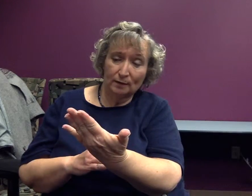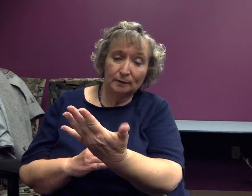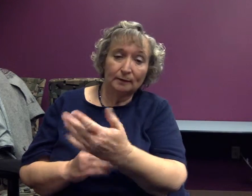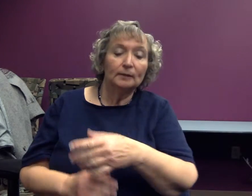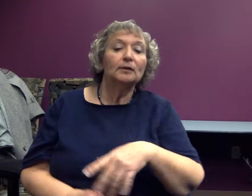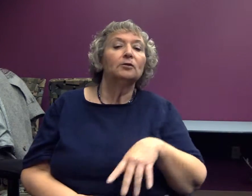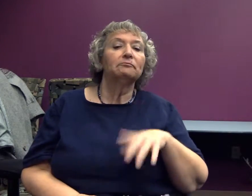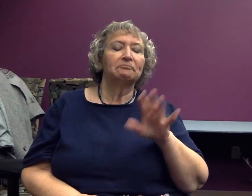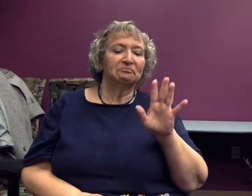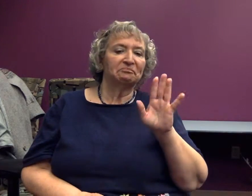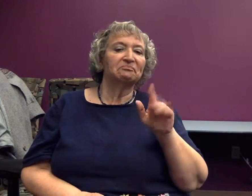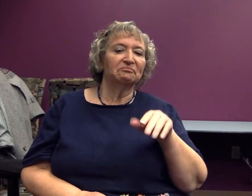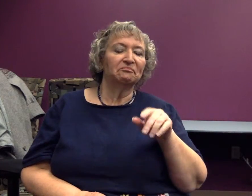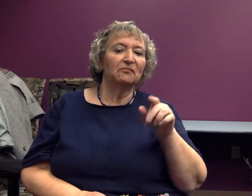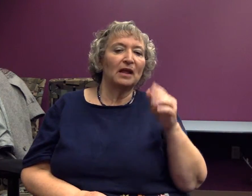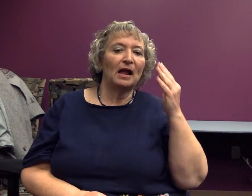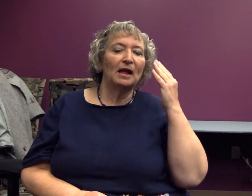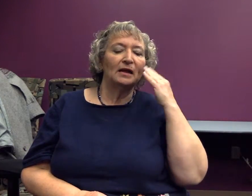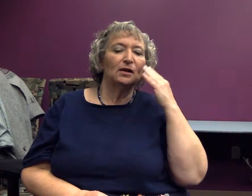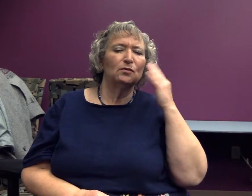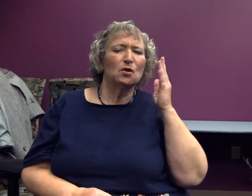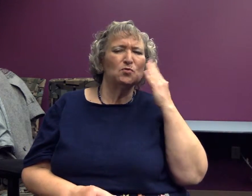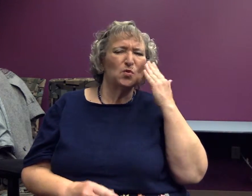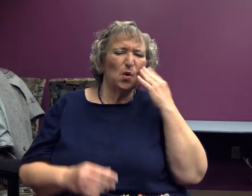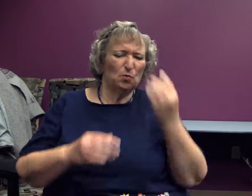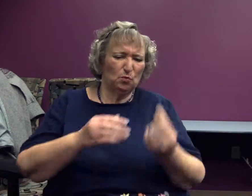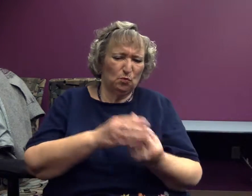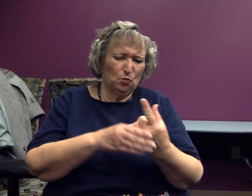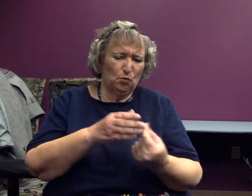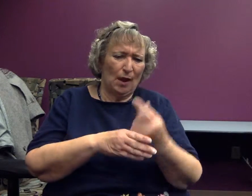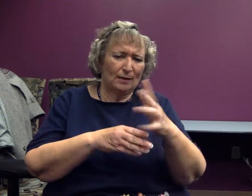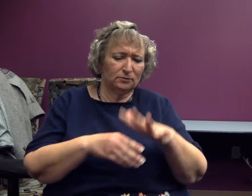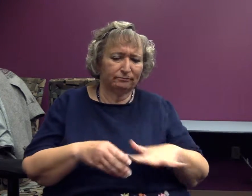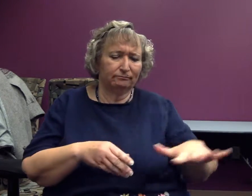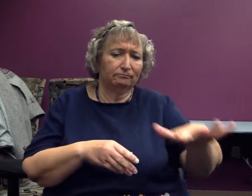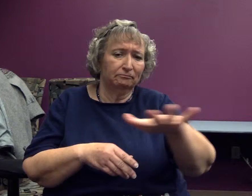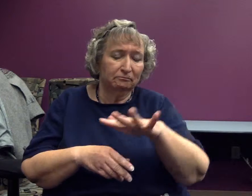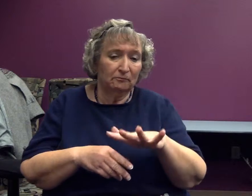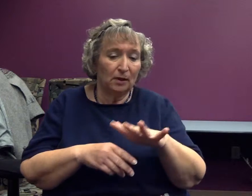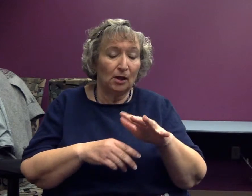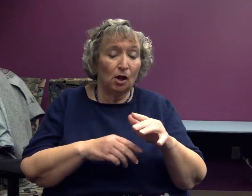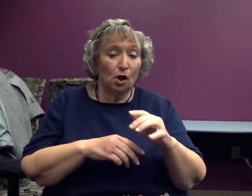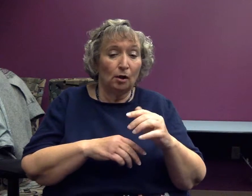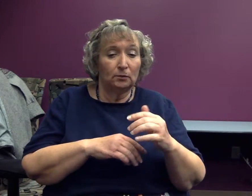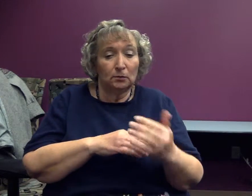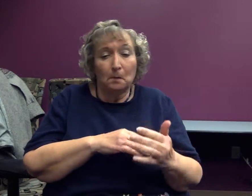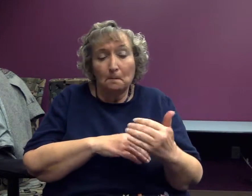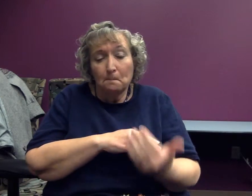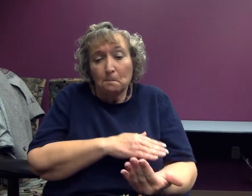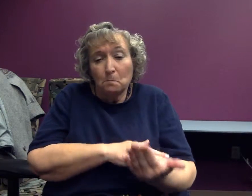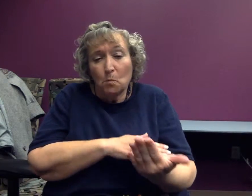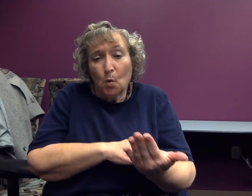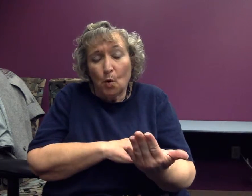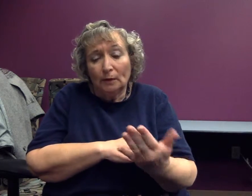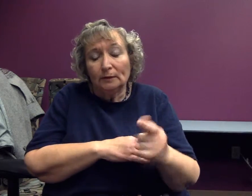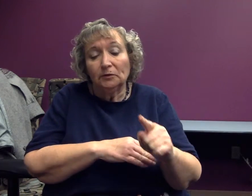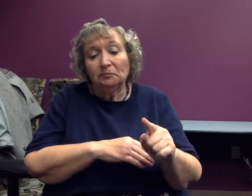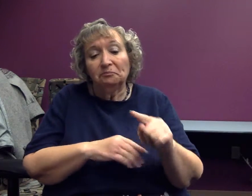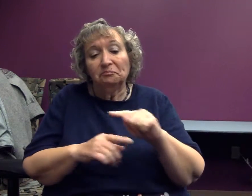nice and early, and it depends on the environmental situation, and take off your socks and shoes